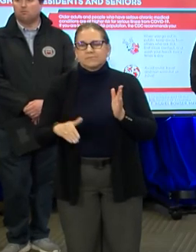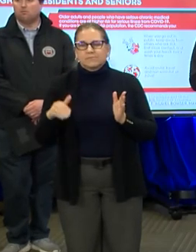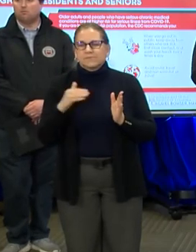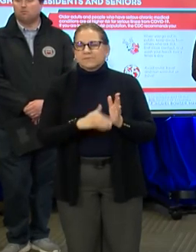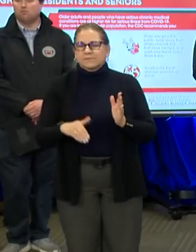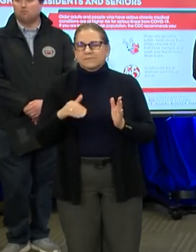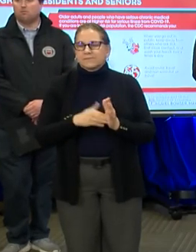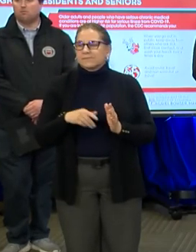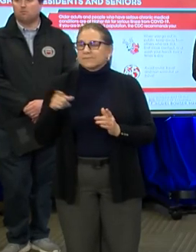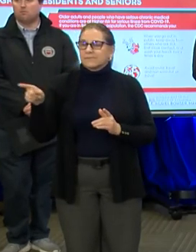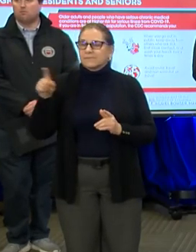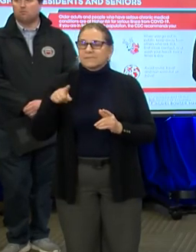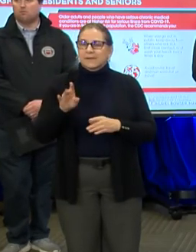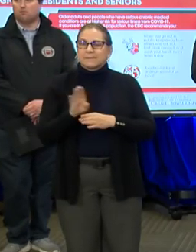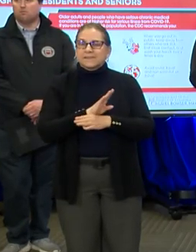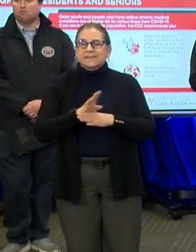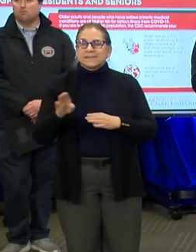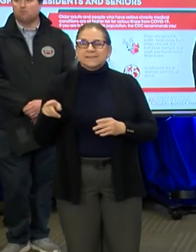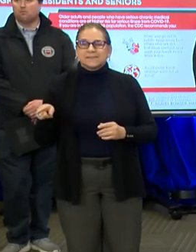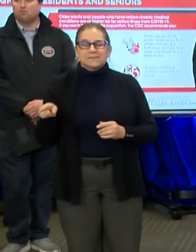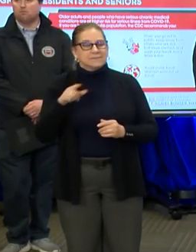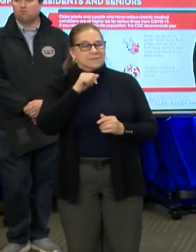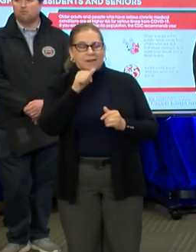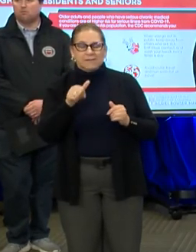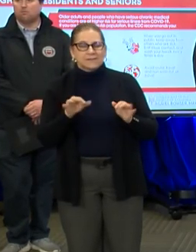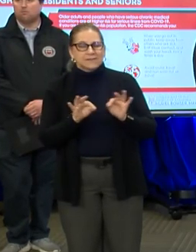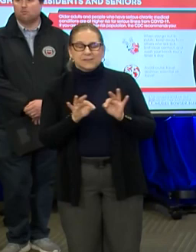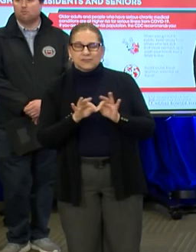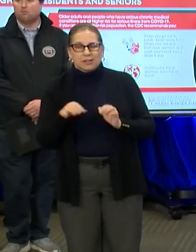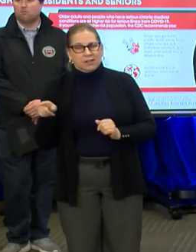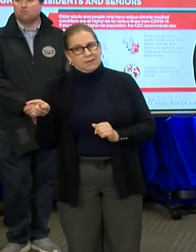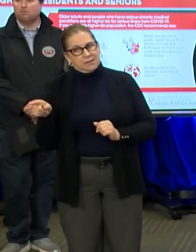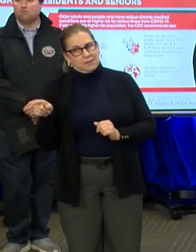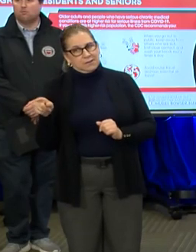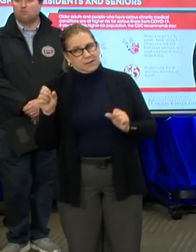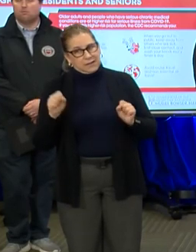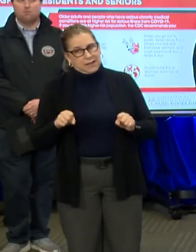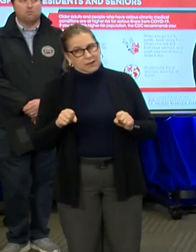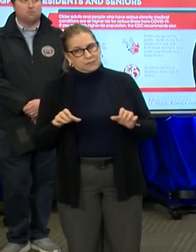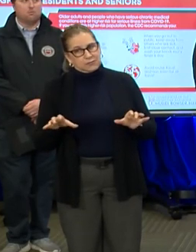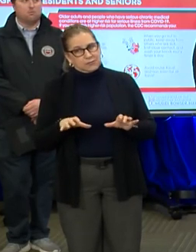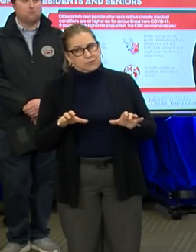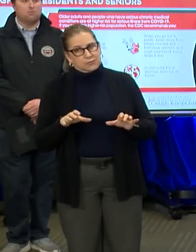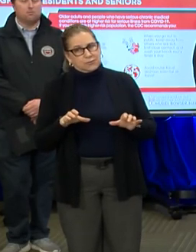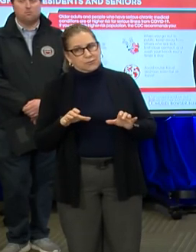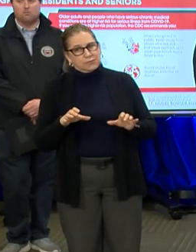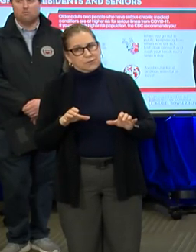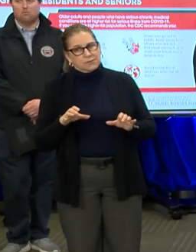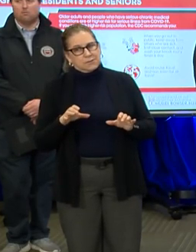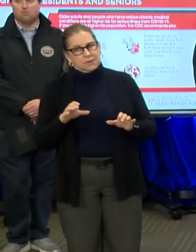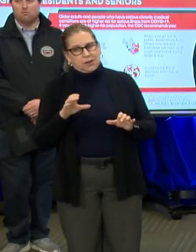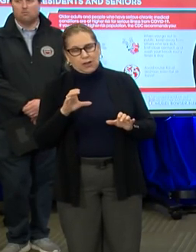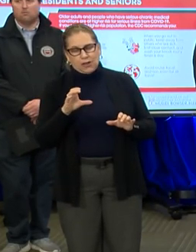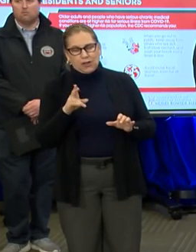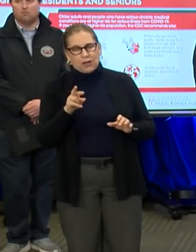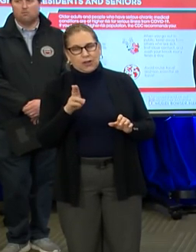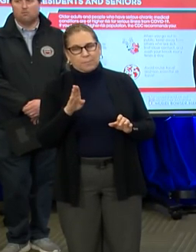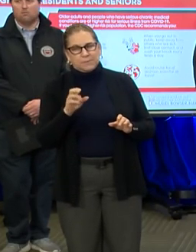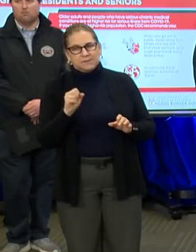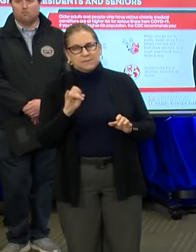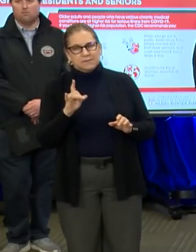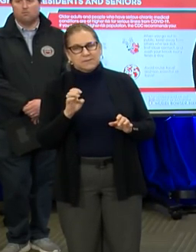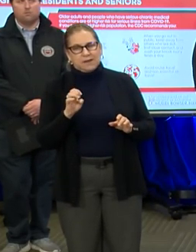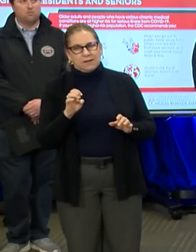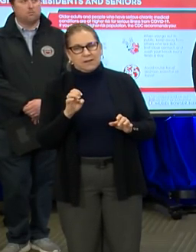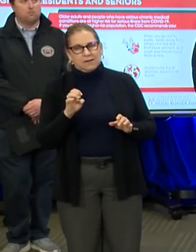are not considered essential could do curbside. Is that anything in the consideration? And specifically, I think it was like a music store. We want